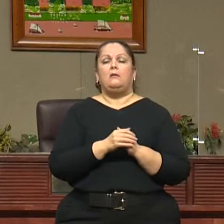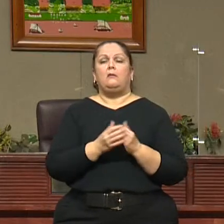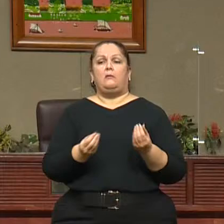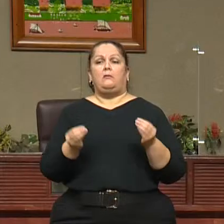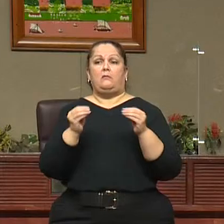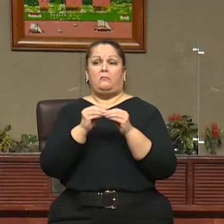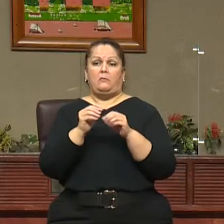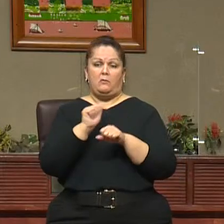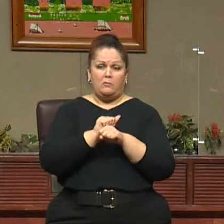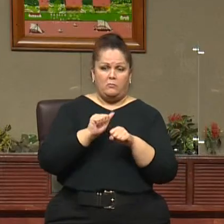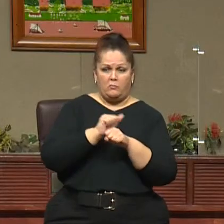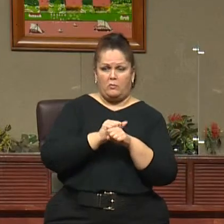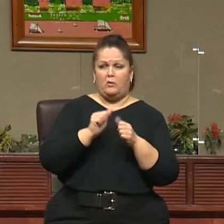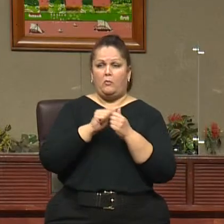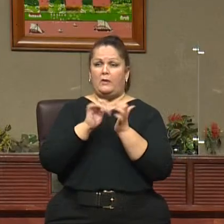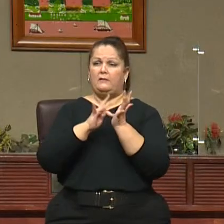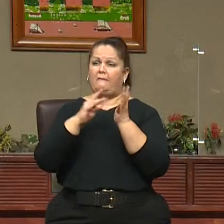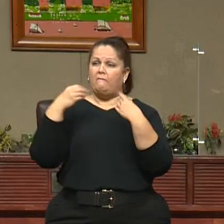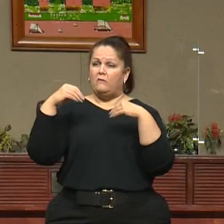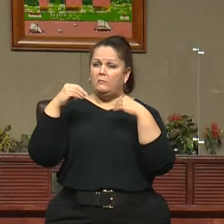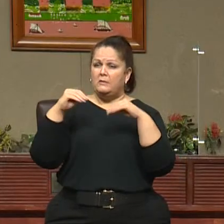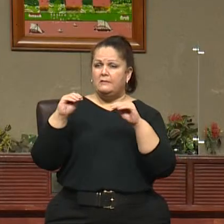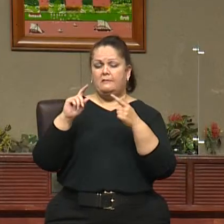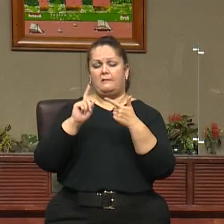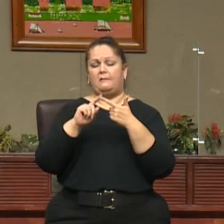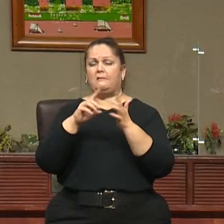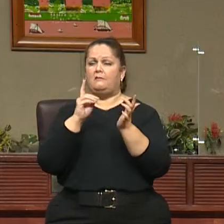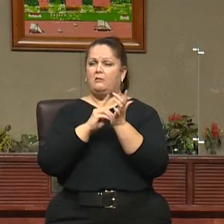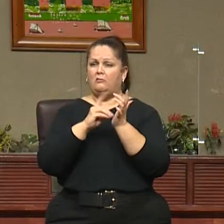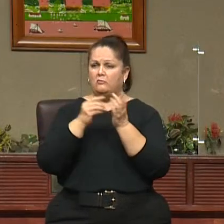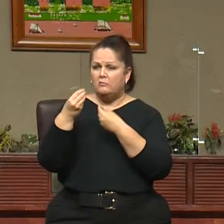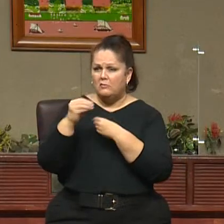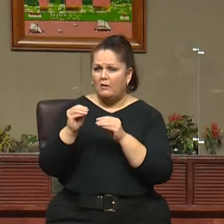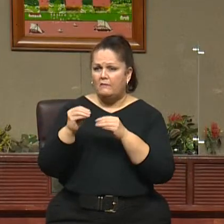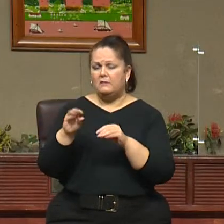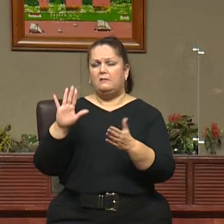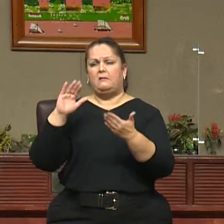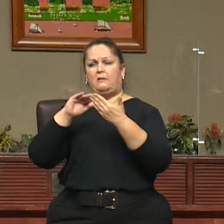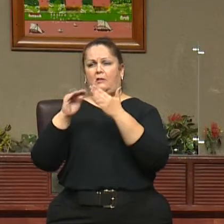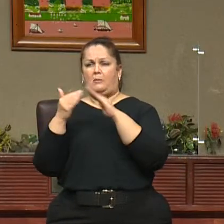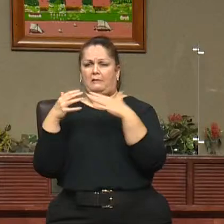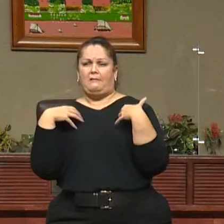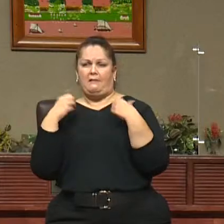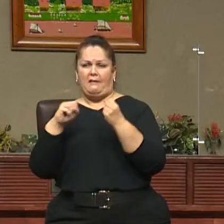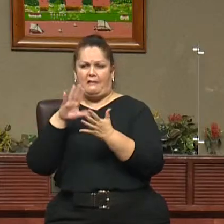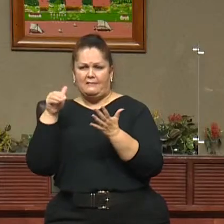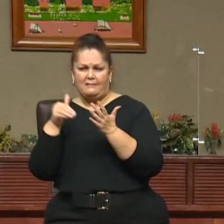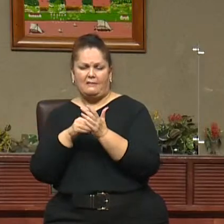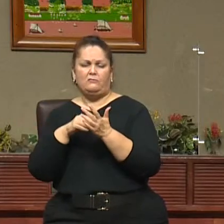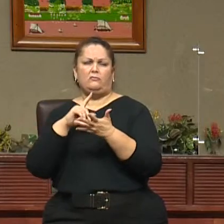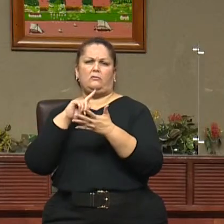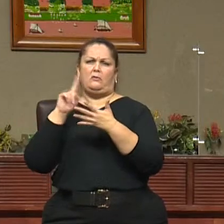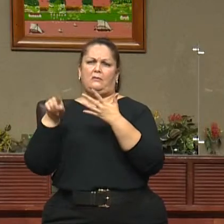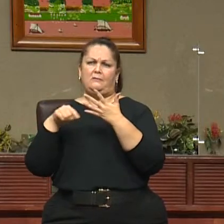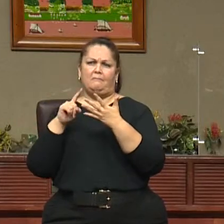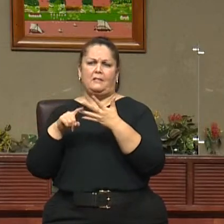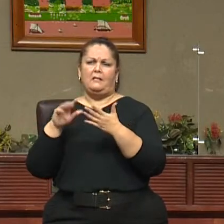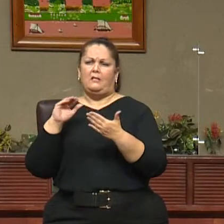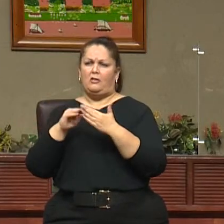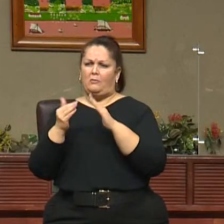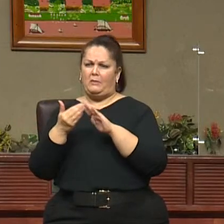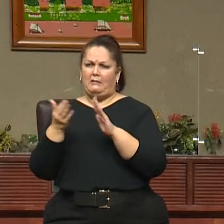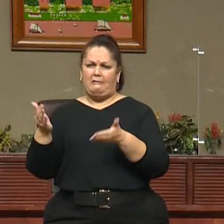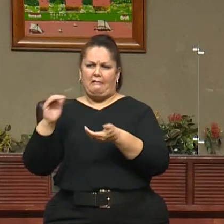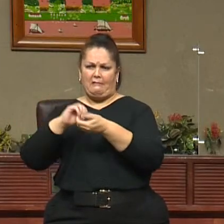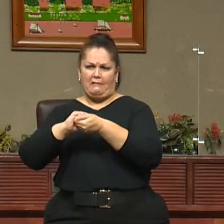through the retail pharmacists, through the doctor's offices, through the community health centers, through some of these community